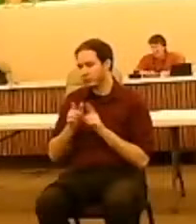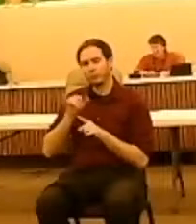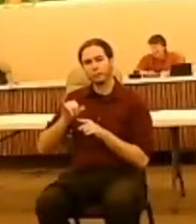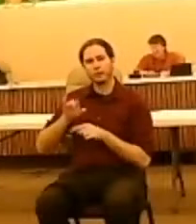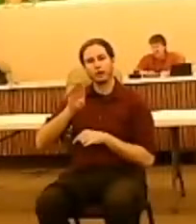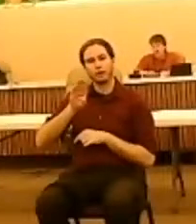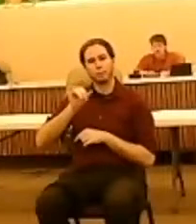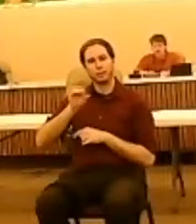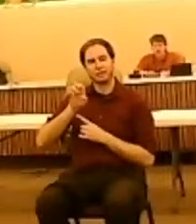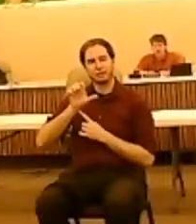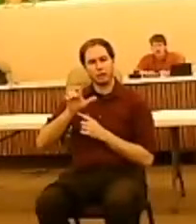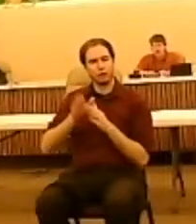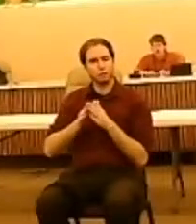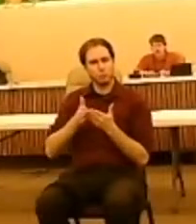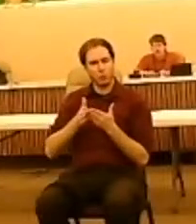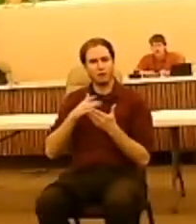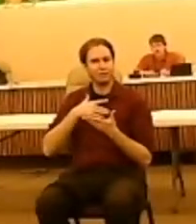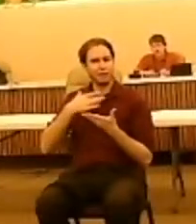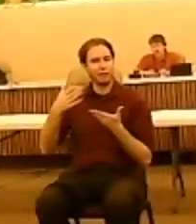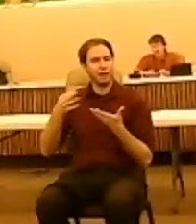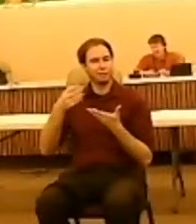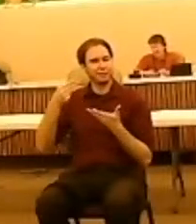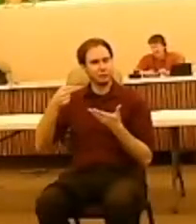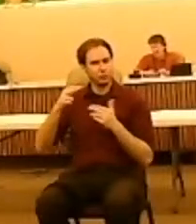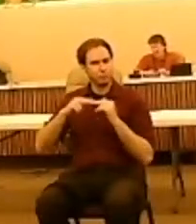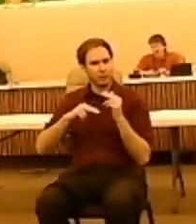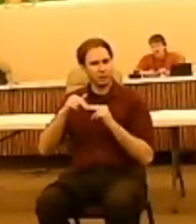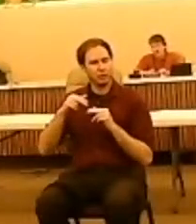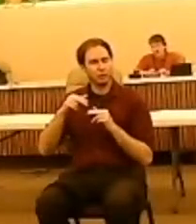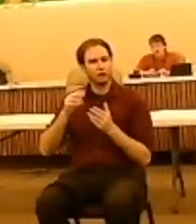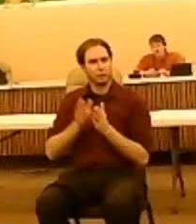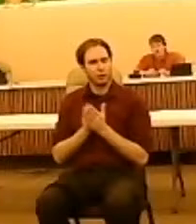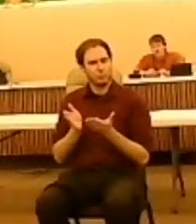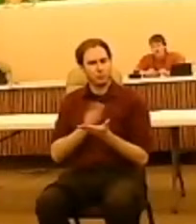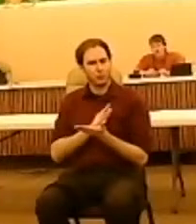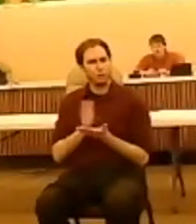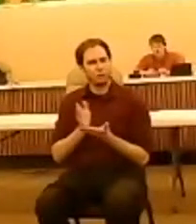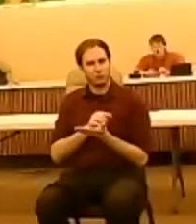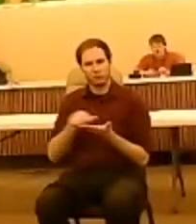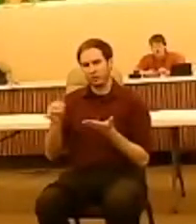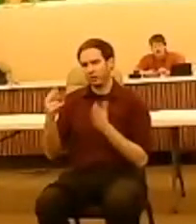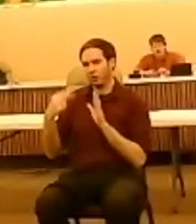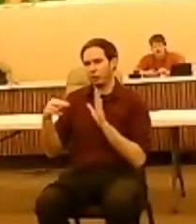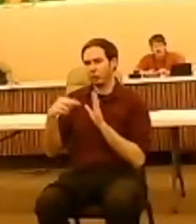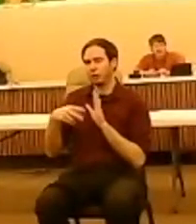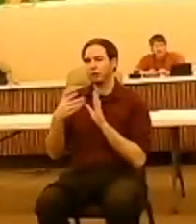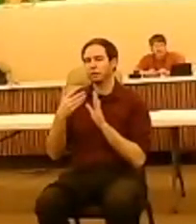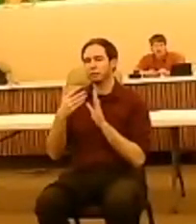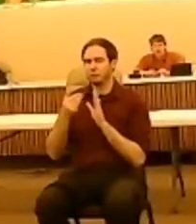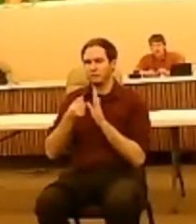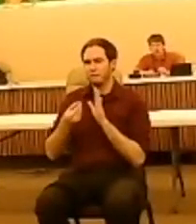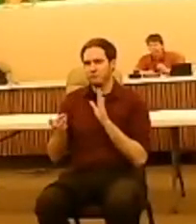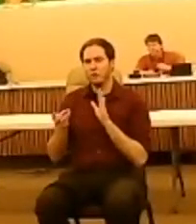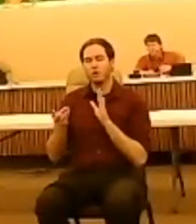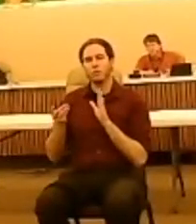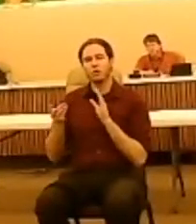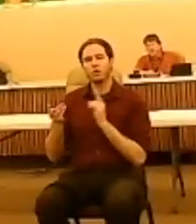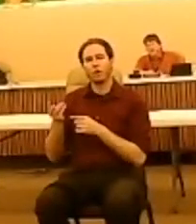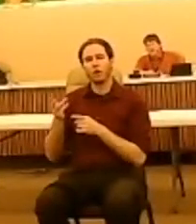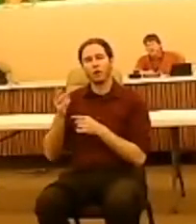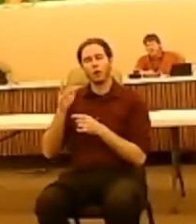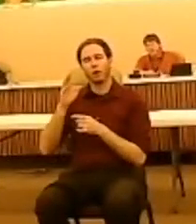bicentennial book. So there were a lot of historic buildings in there. They looked at a couple of them.